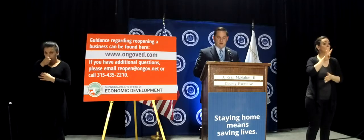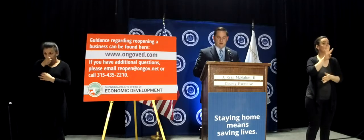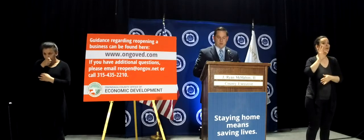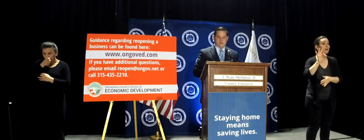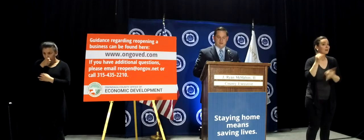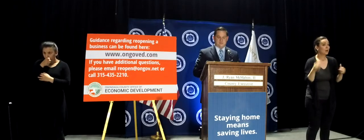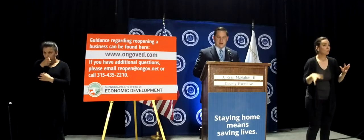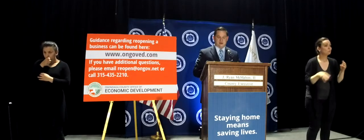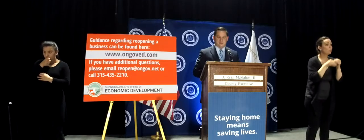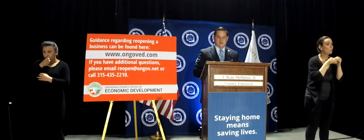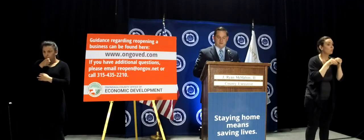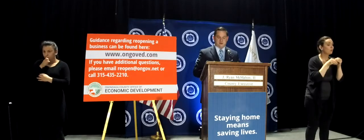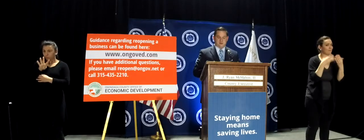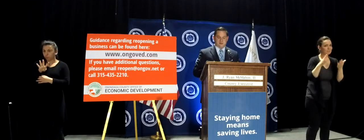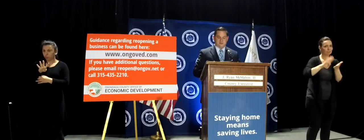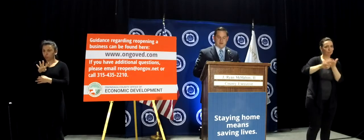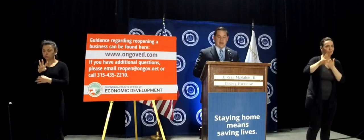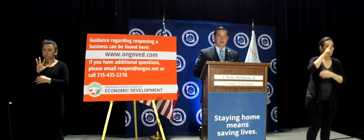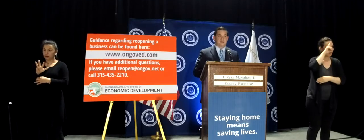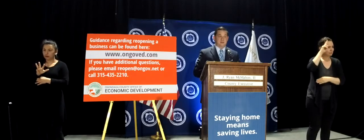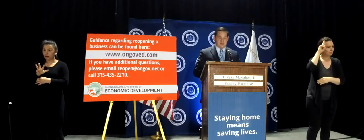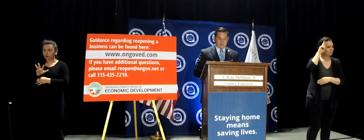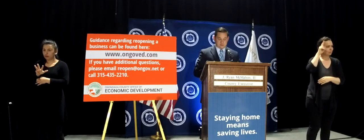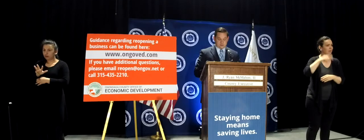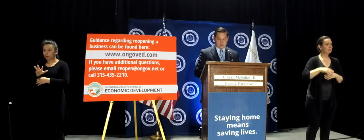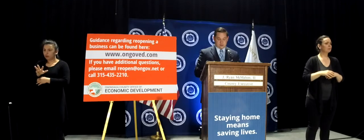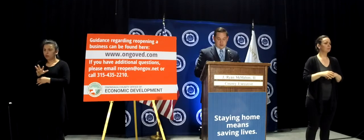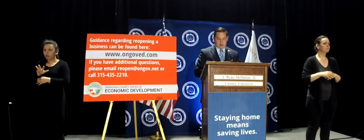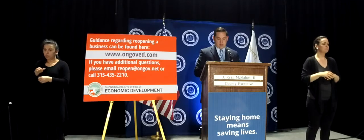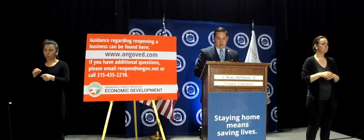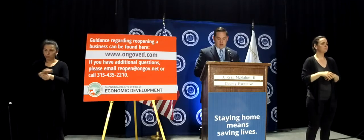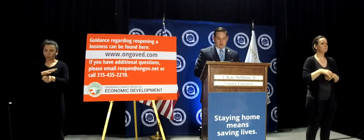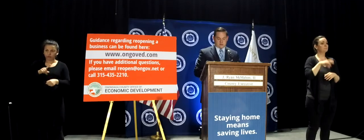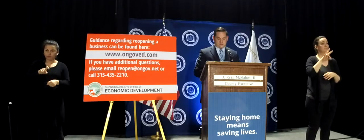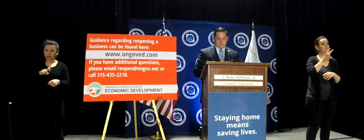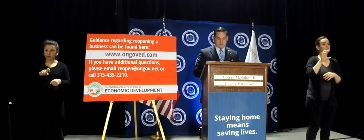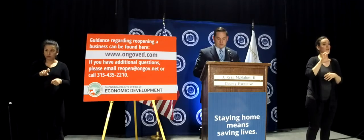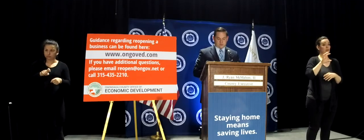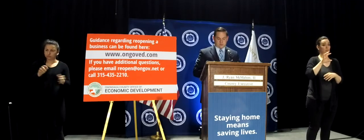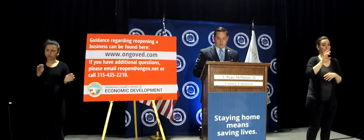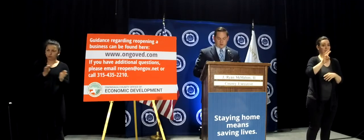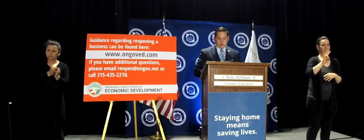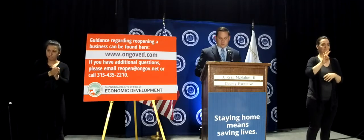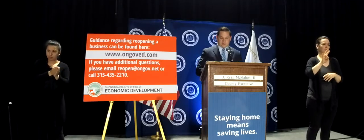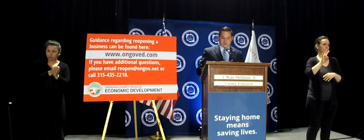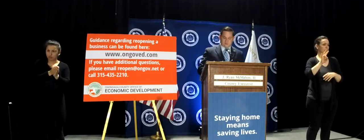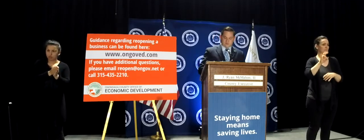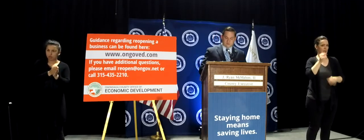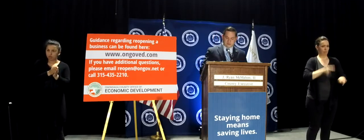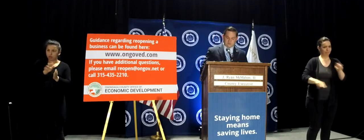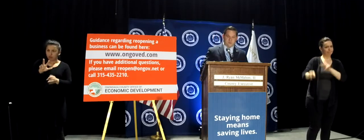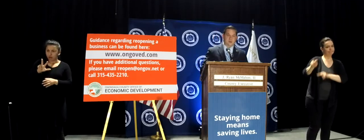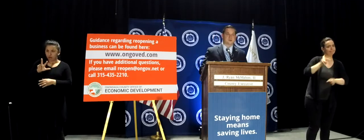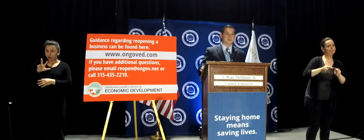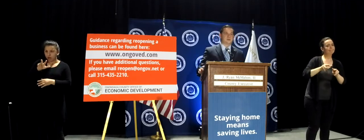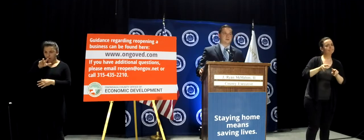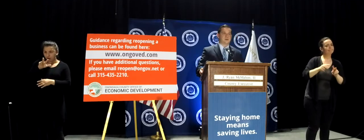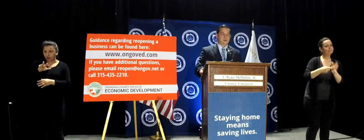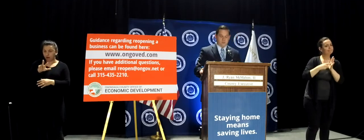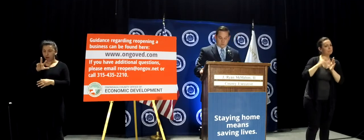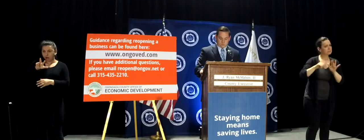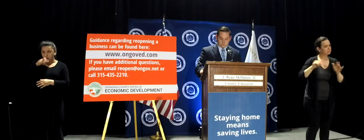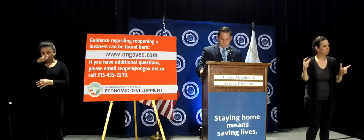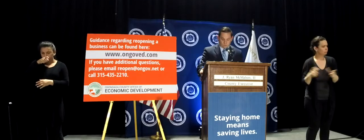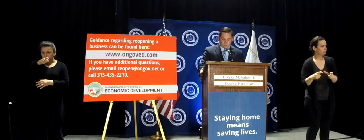35. Presently monitoring 707 active cases. 852 people have recovered. That's up 15 from yesterday, so that's